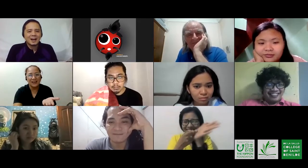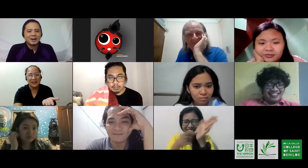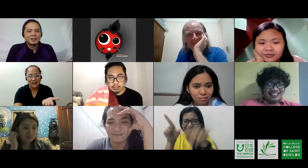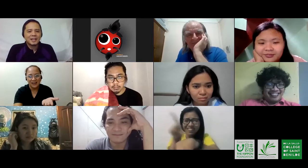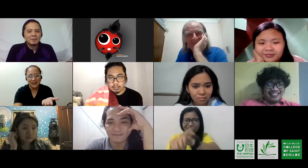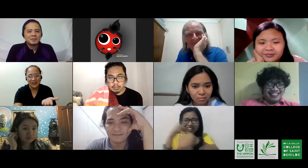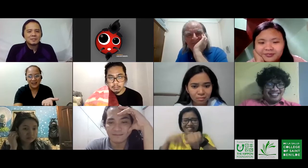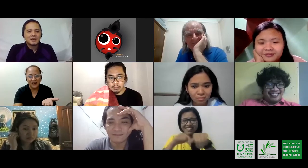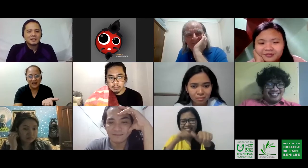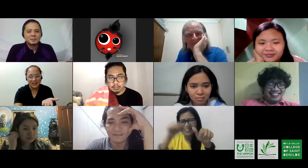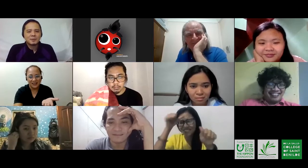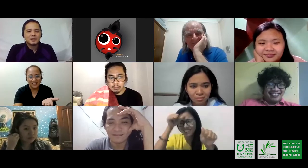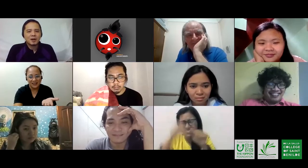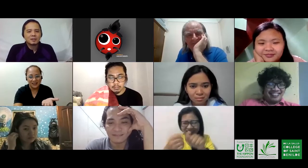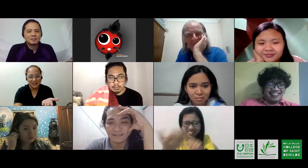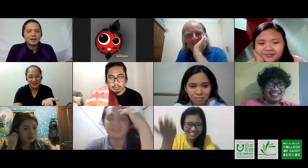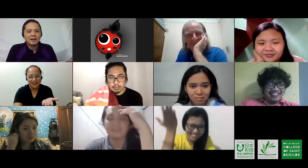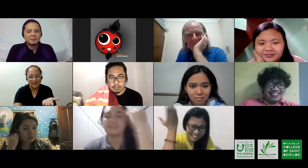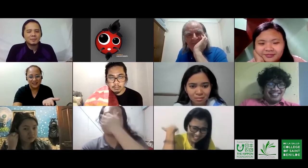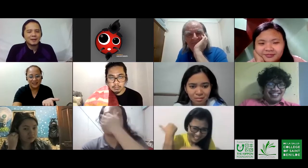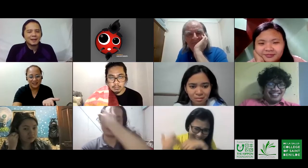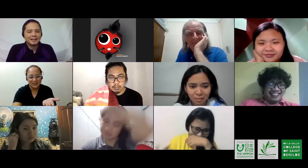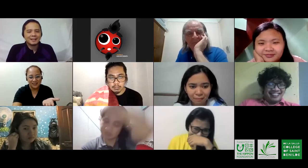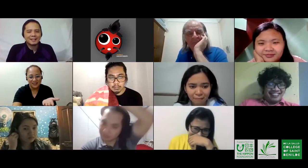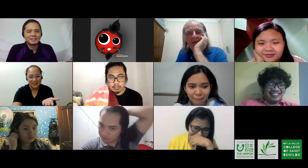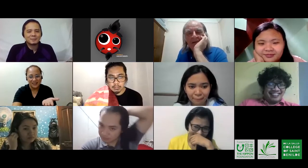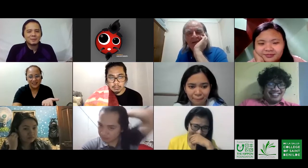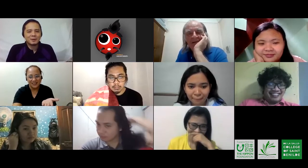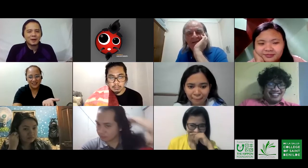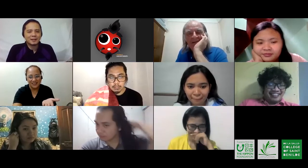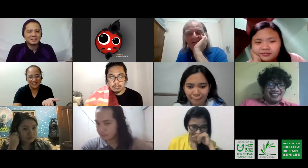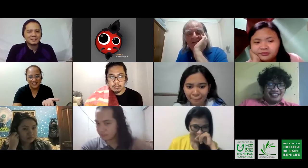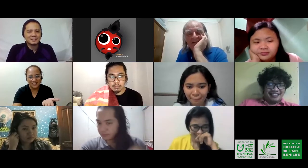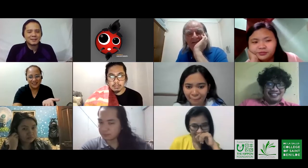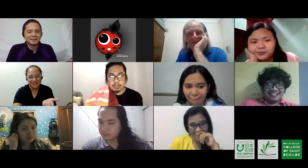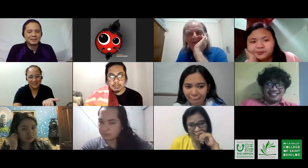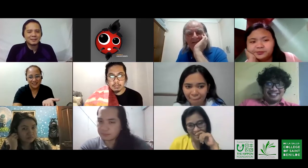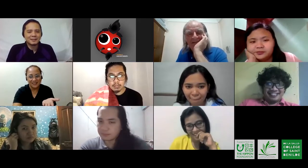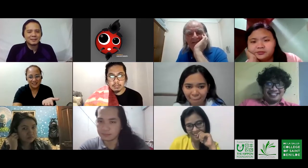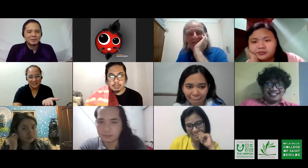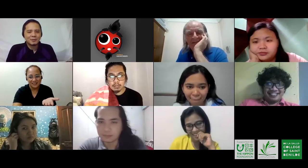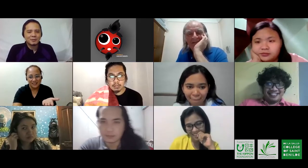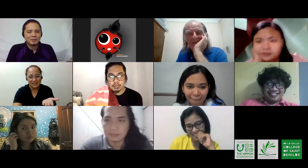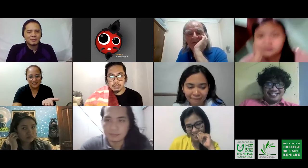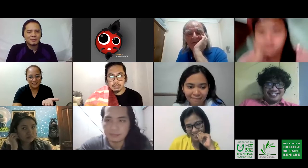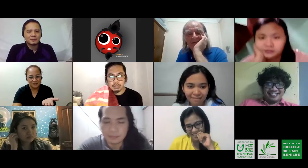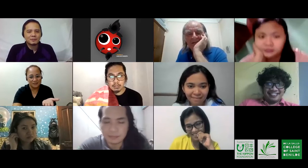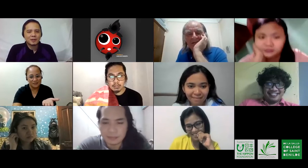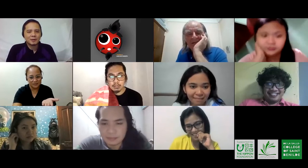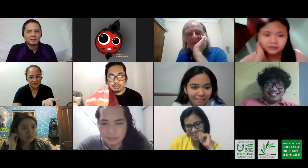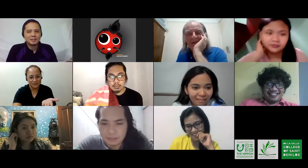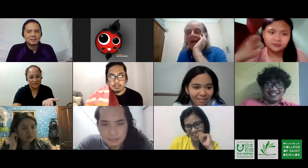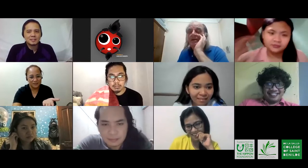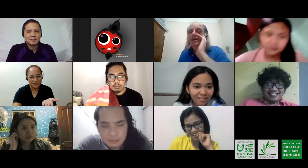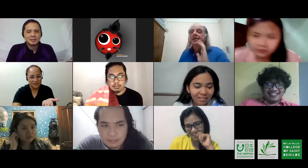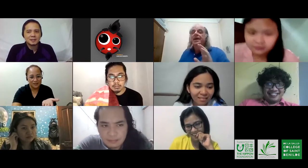Yeah, me saying it's been a long time. It's been a while since we've talked about this. Yeah, but